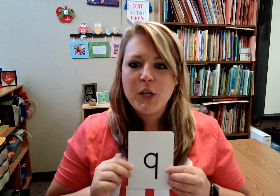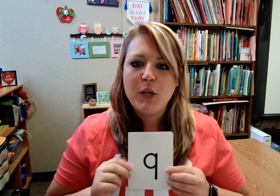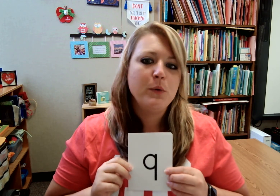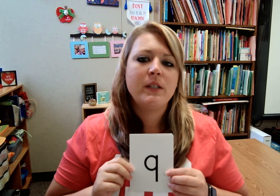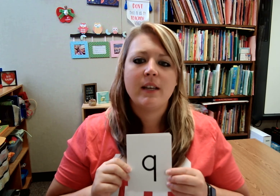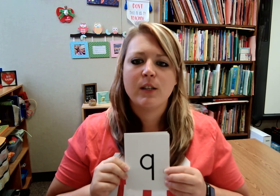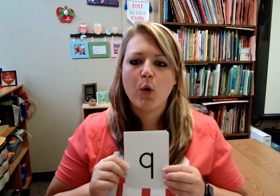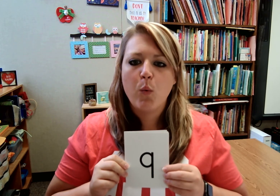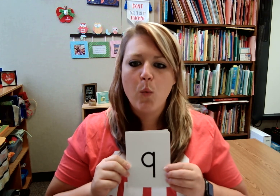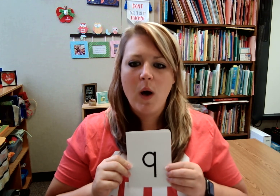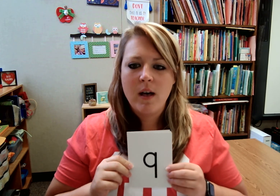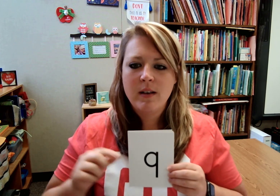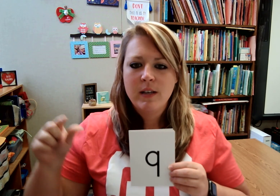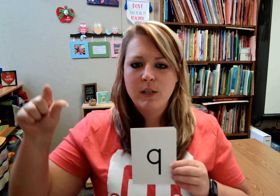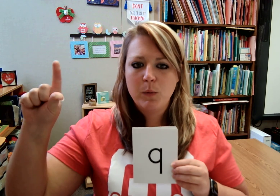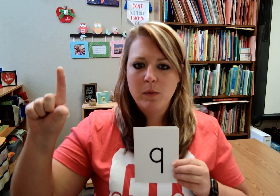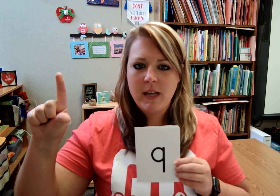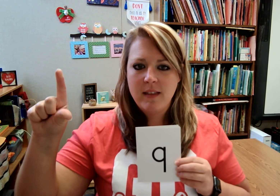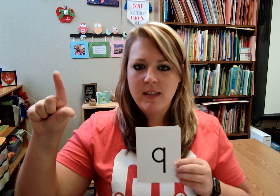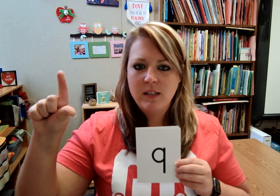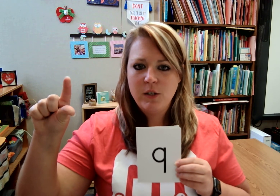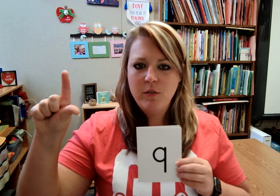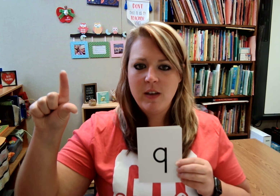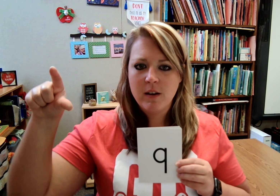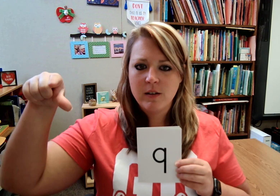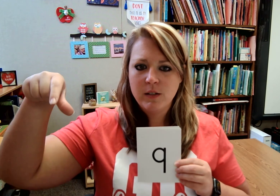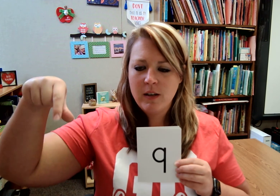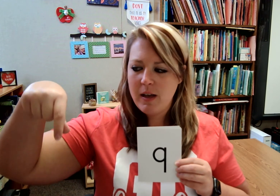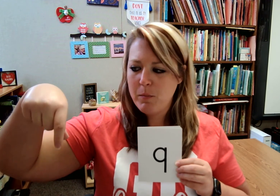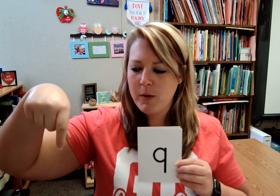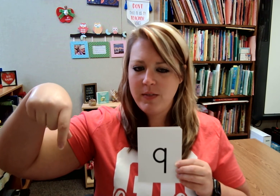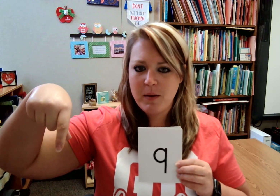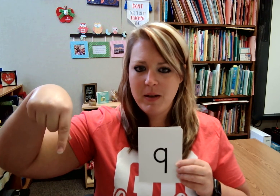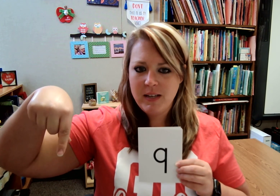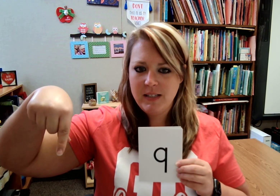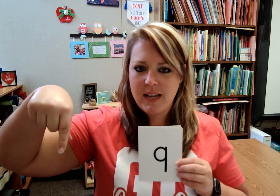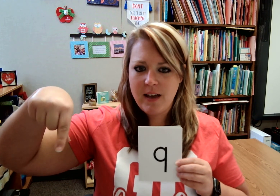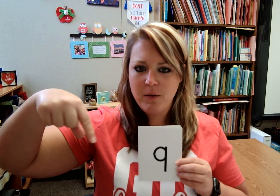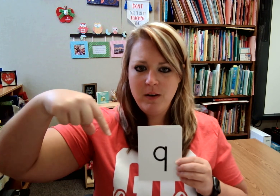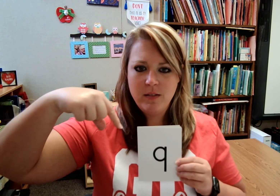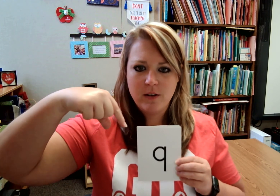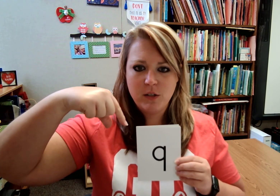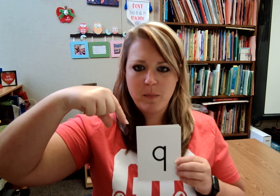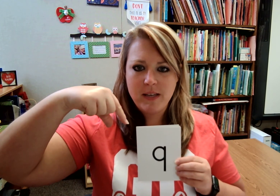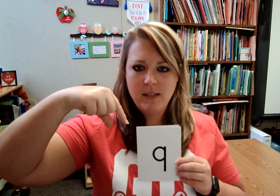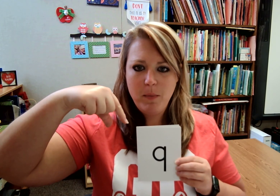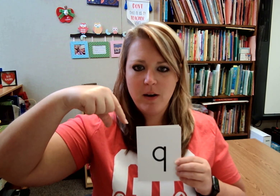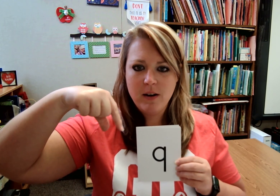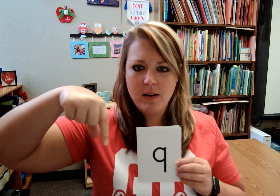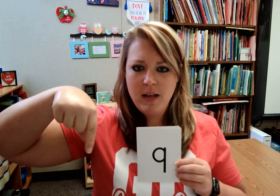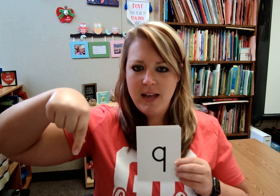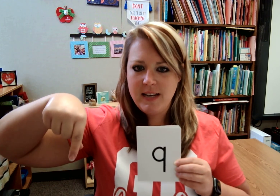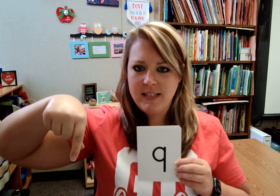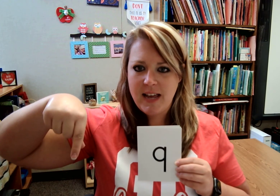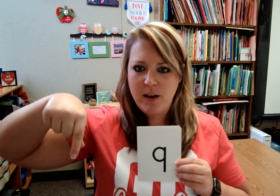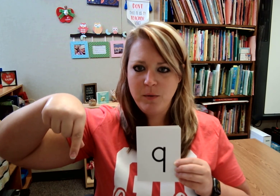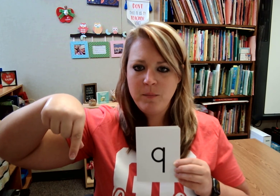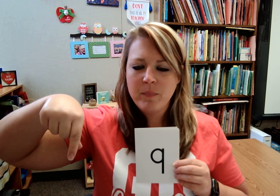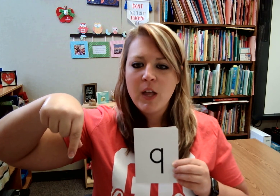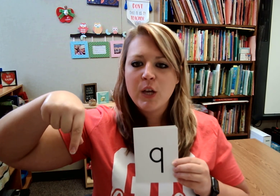Q says Qua. So we'll take these 2 fingers and point them down. They're spaced apart and down.